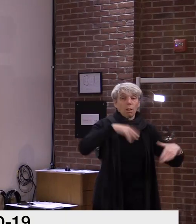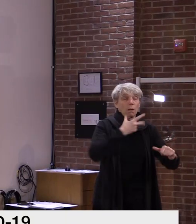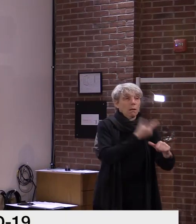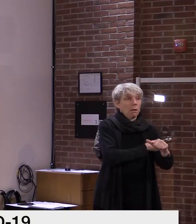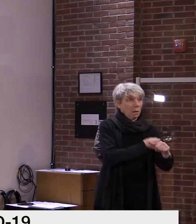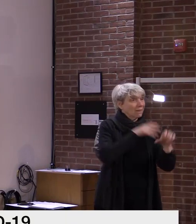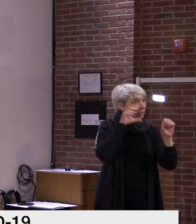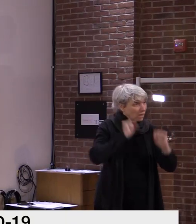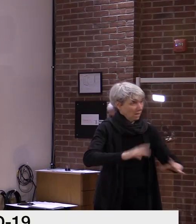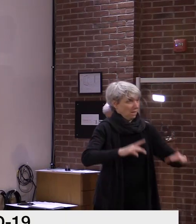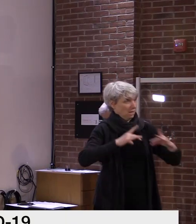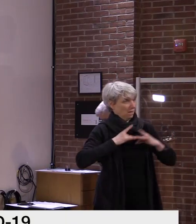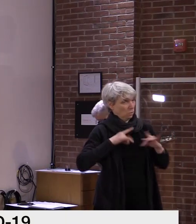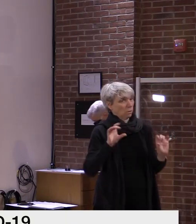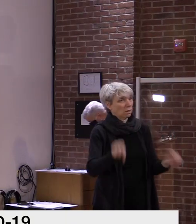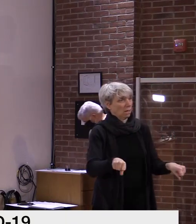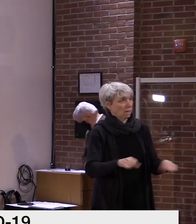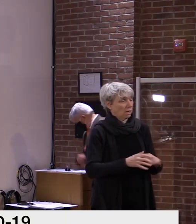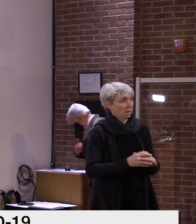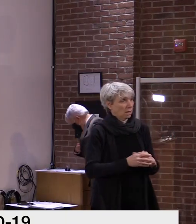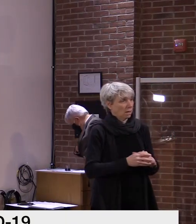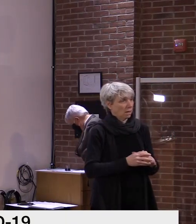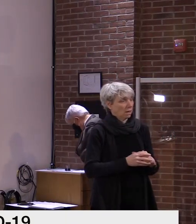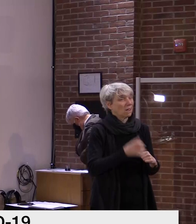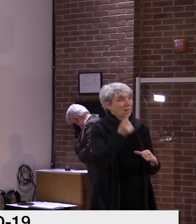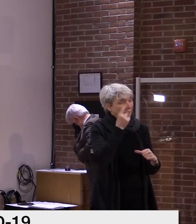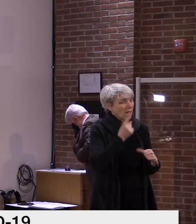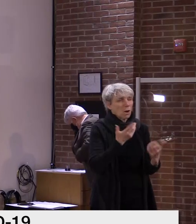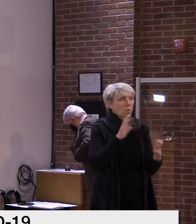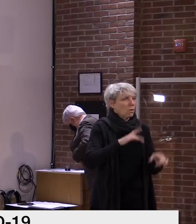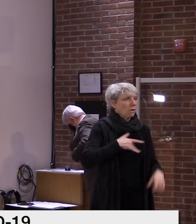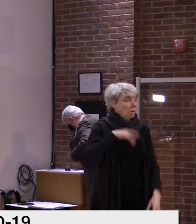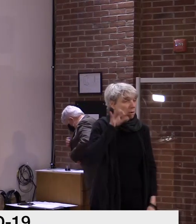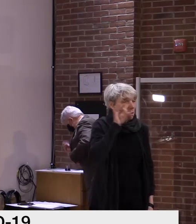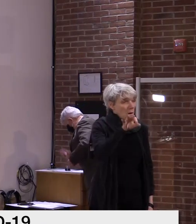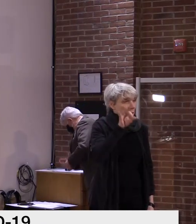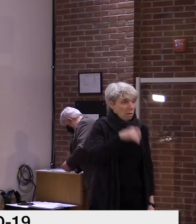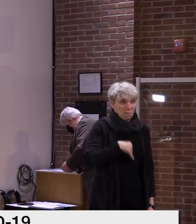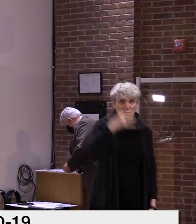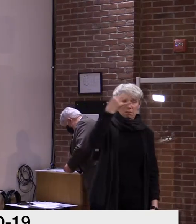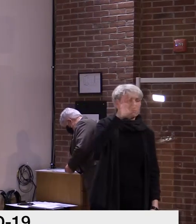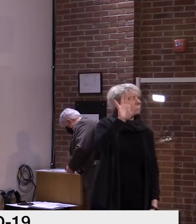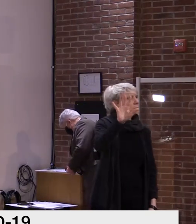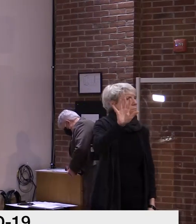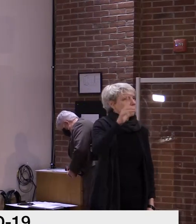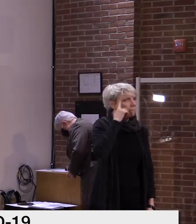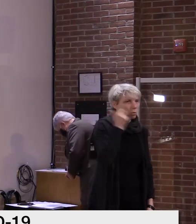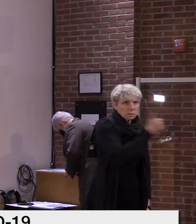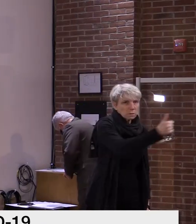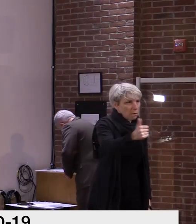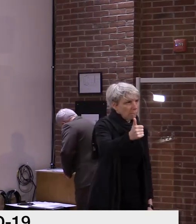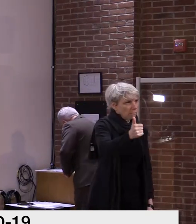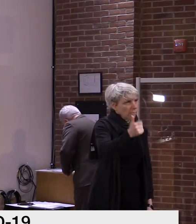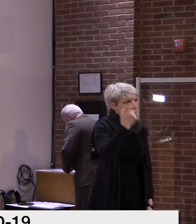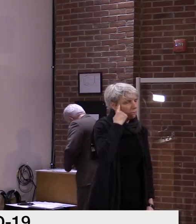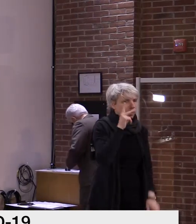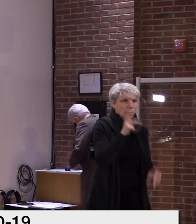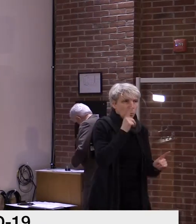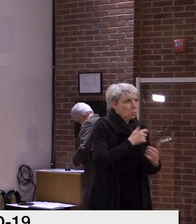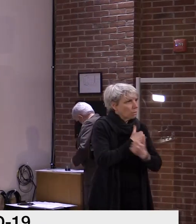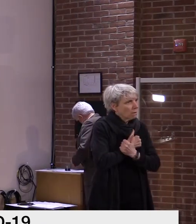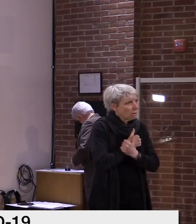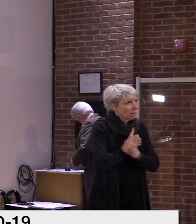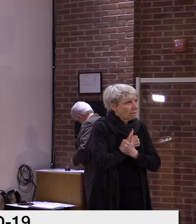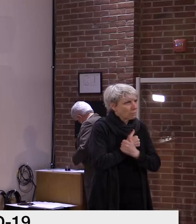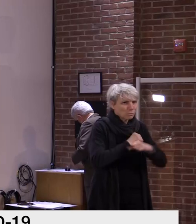vulnerable. But don't do it because I asked you to. Do it for yourself, do it for your loved ones. Do it so